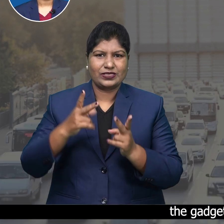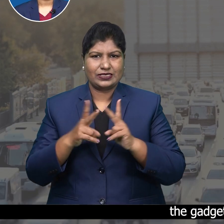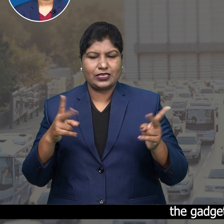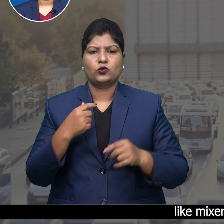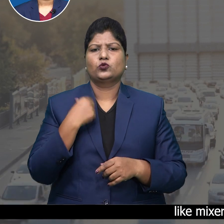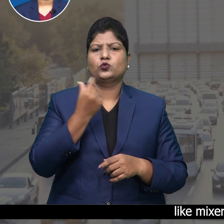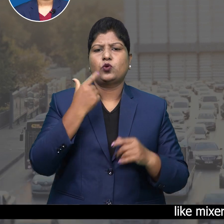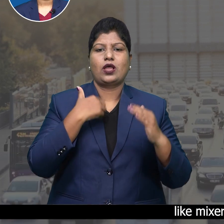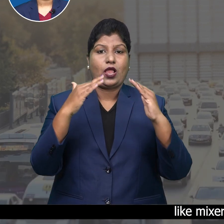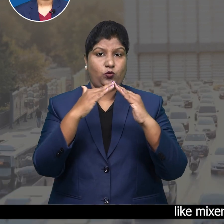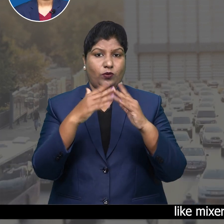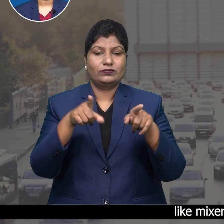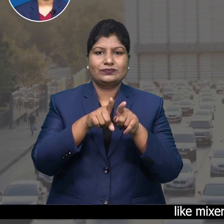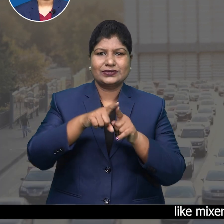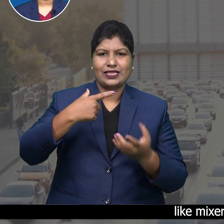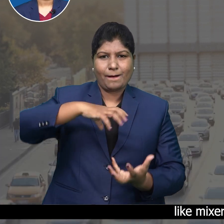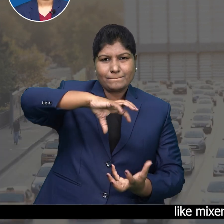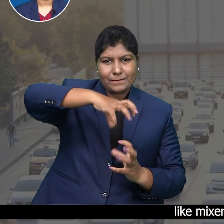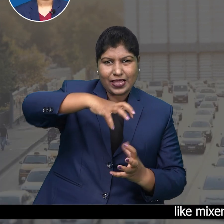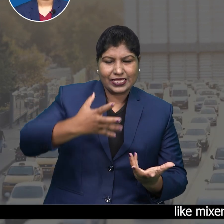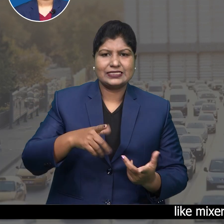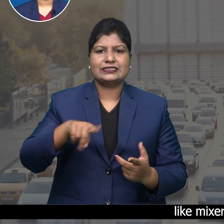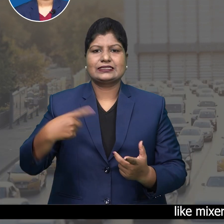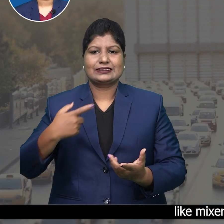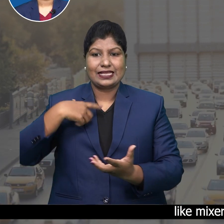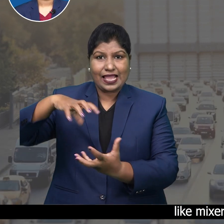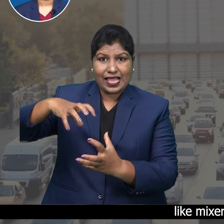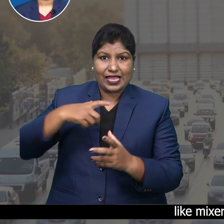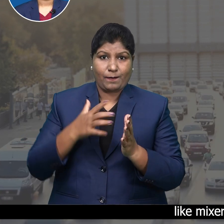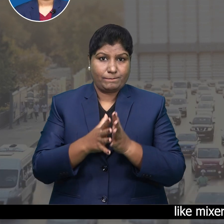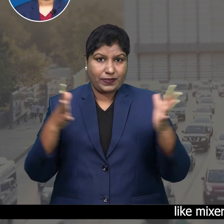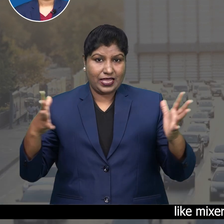home like mixers and grinders,